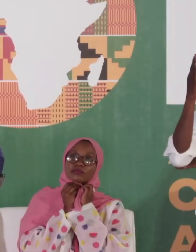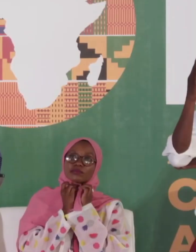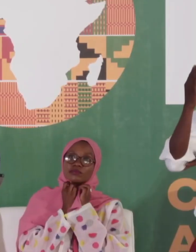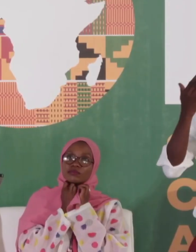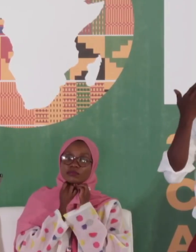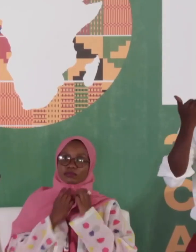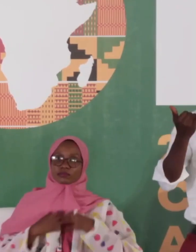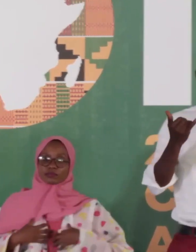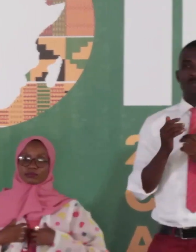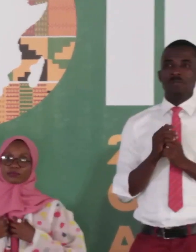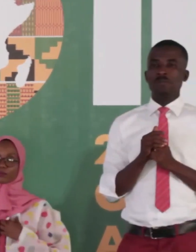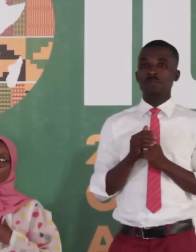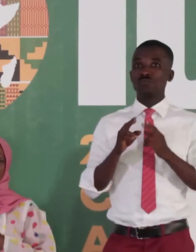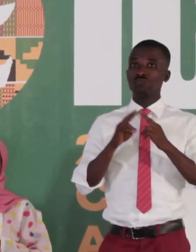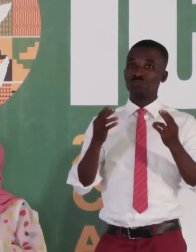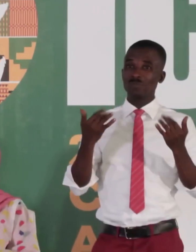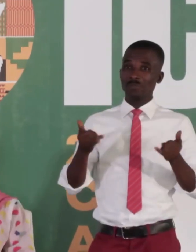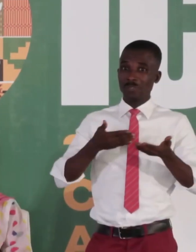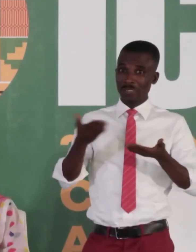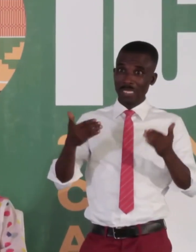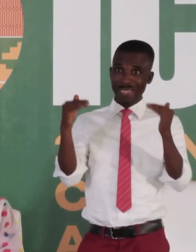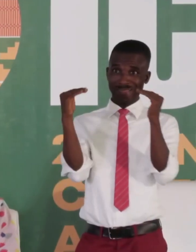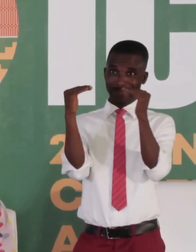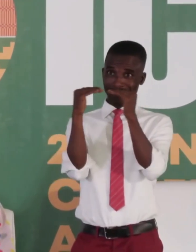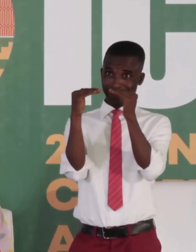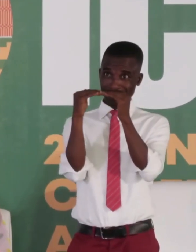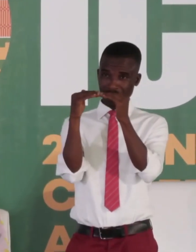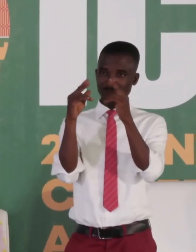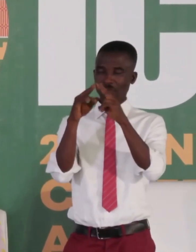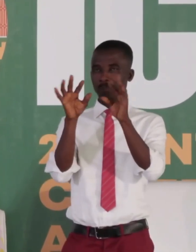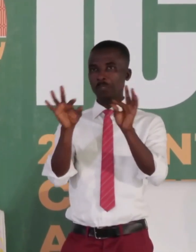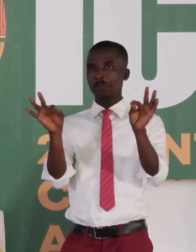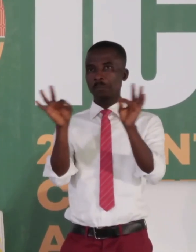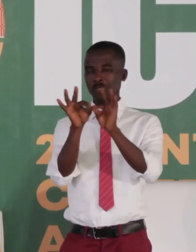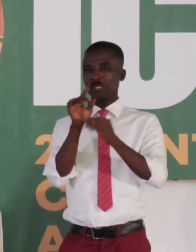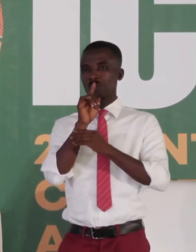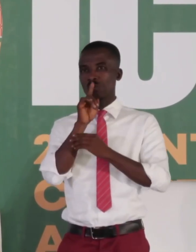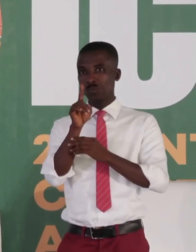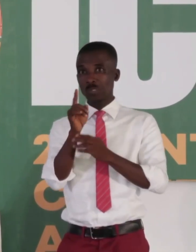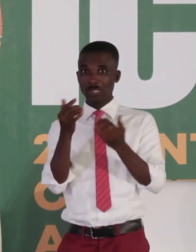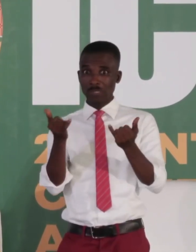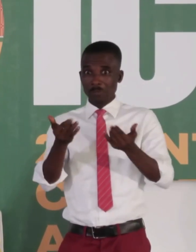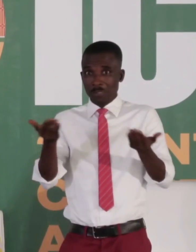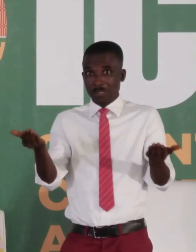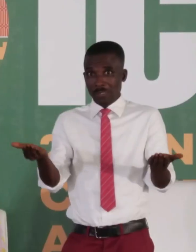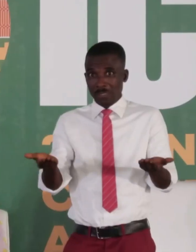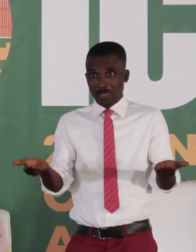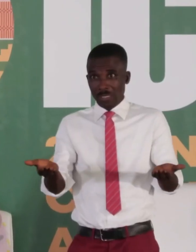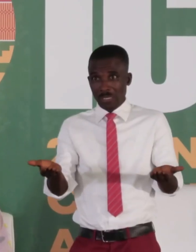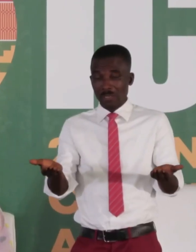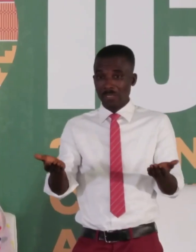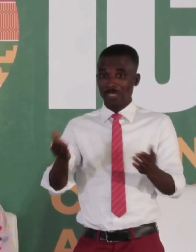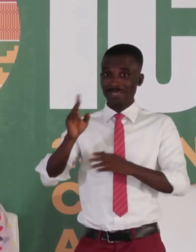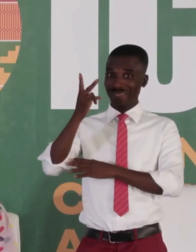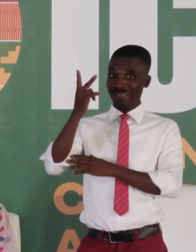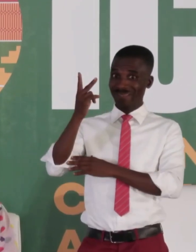uptake and all that. So equity issues then become lessened. Okay, so our next person is